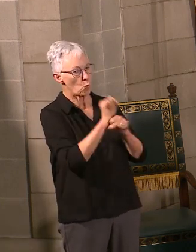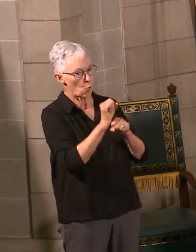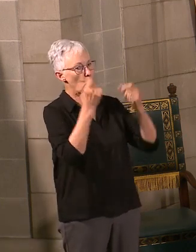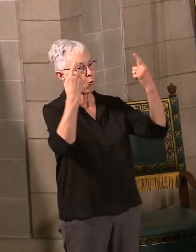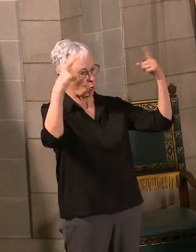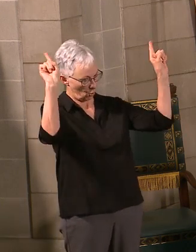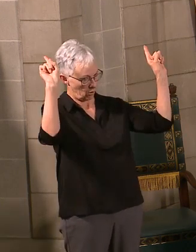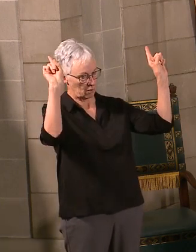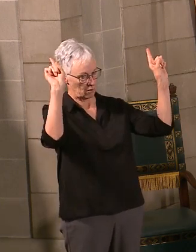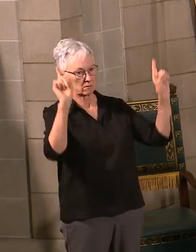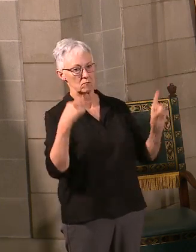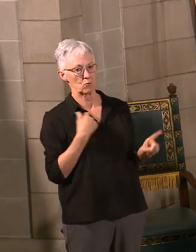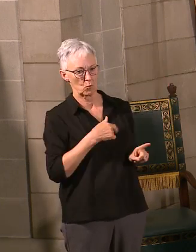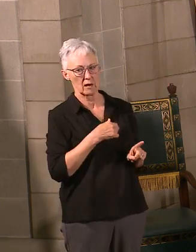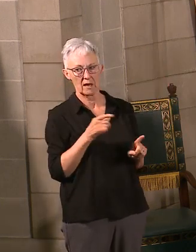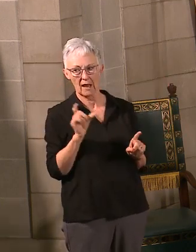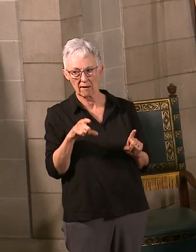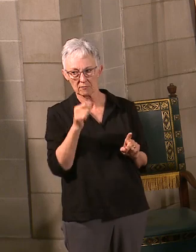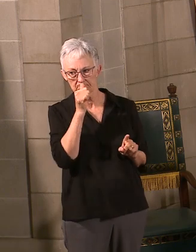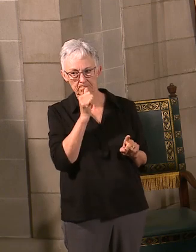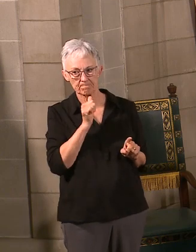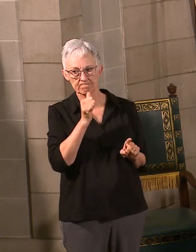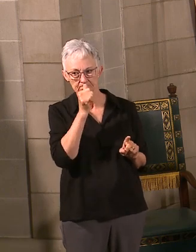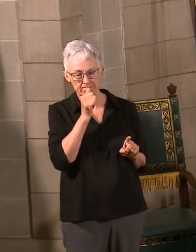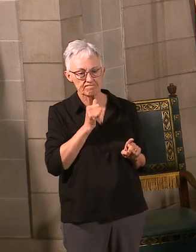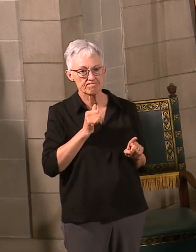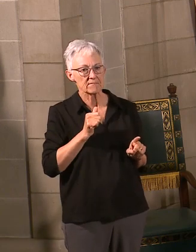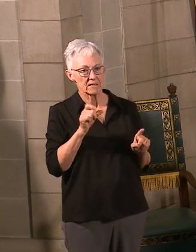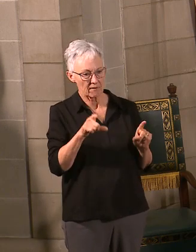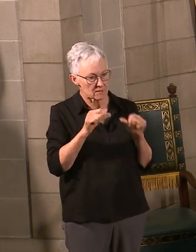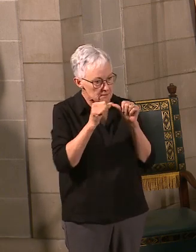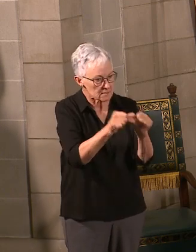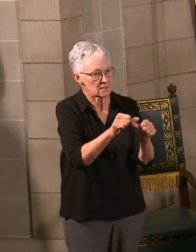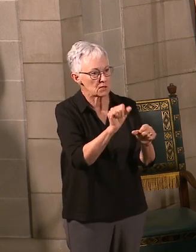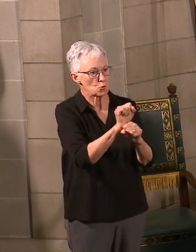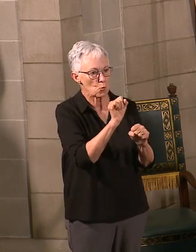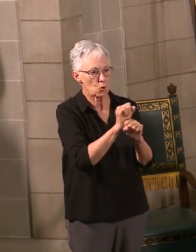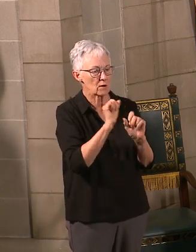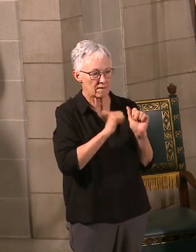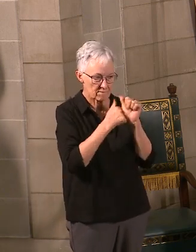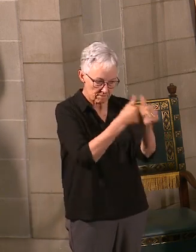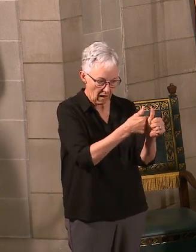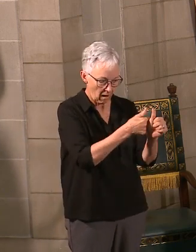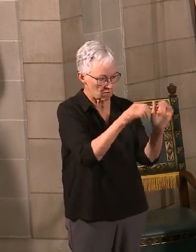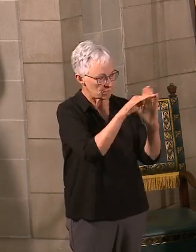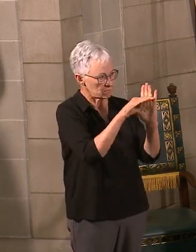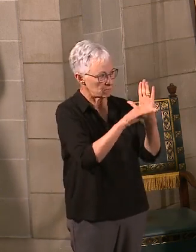more work to do, but the steps we are taking are working. We will get through this together. Thank you.